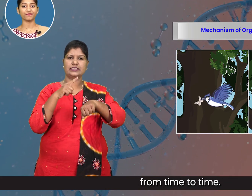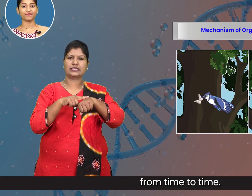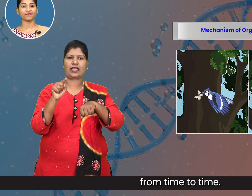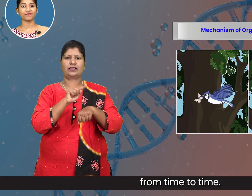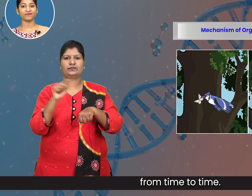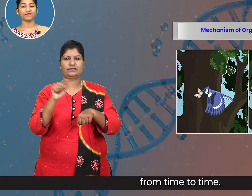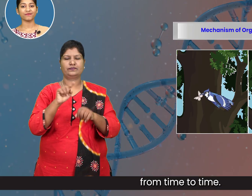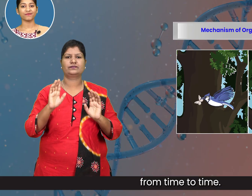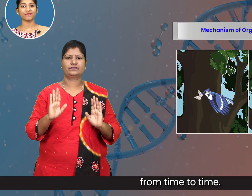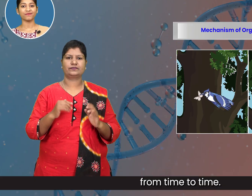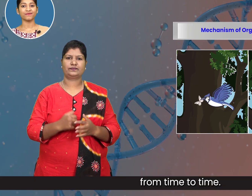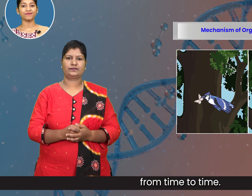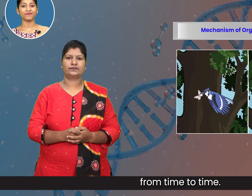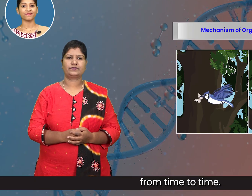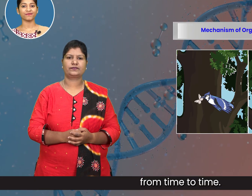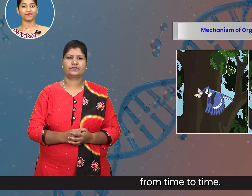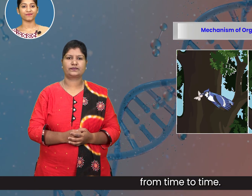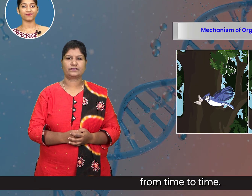time.